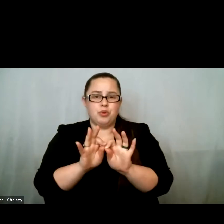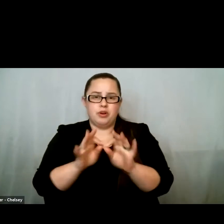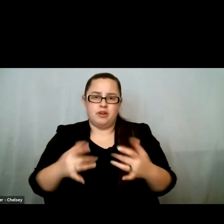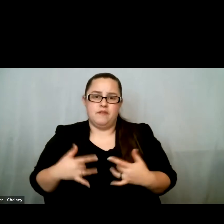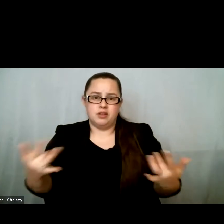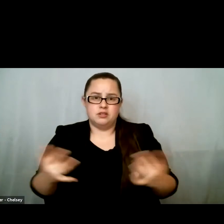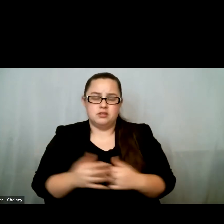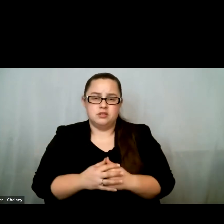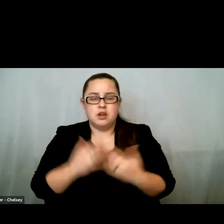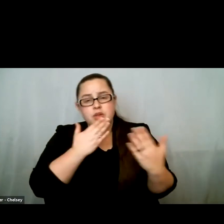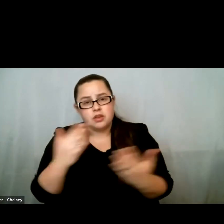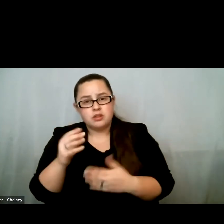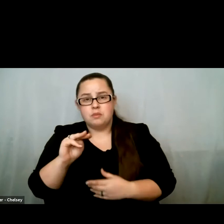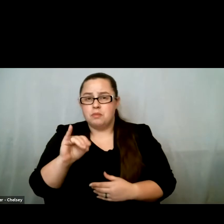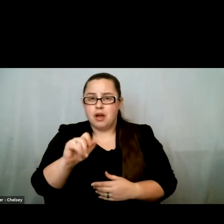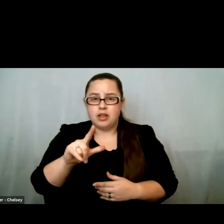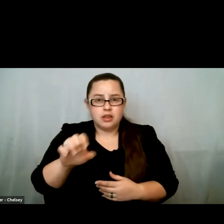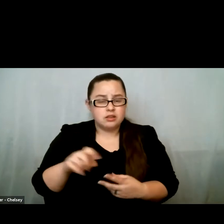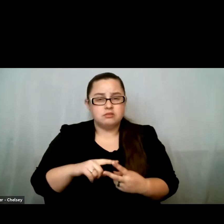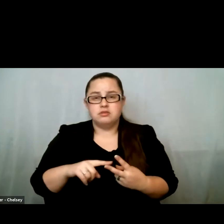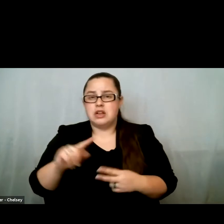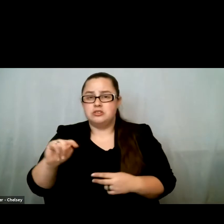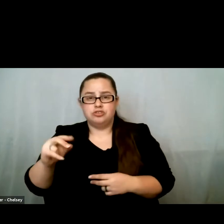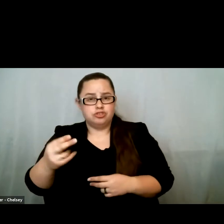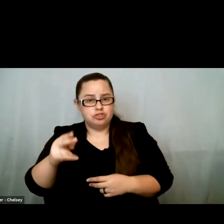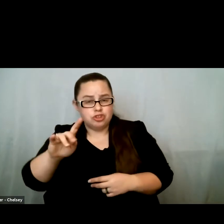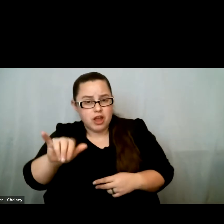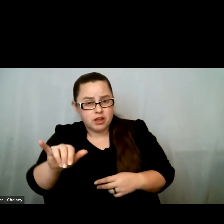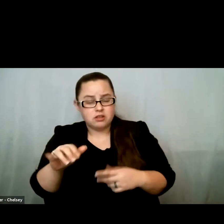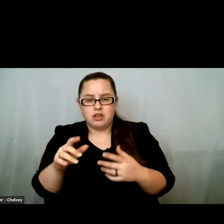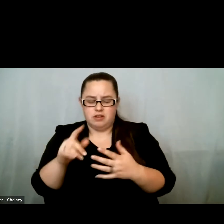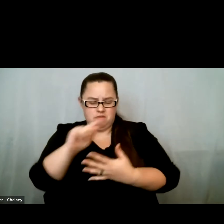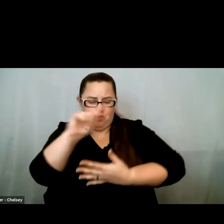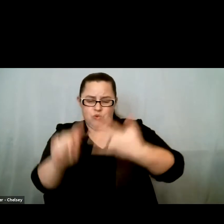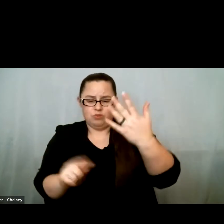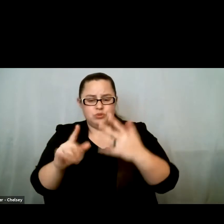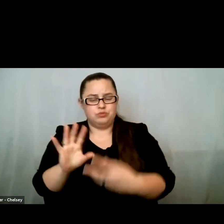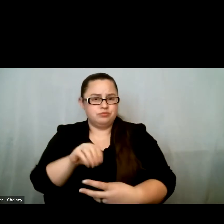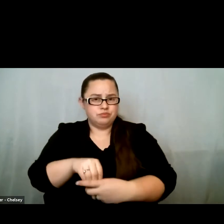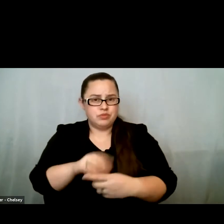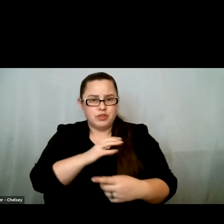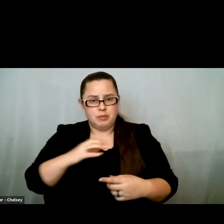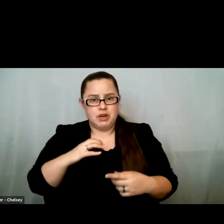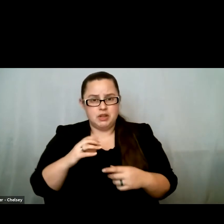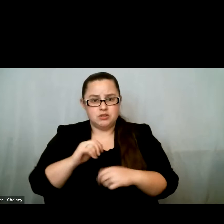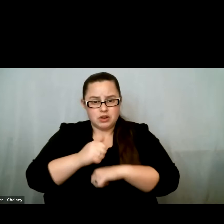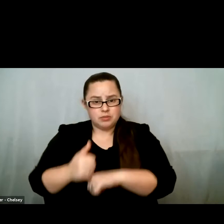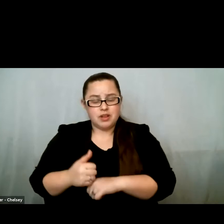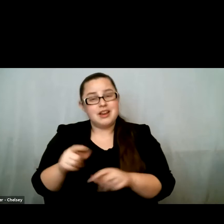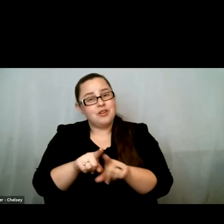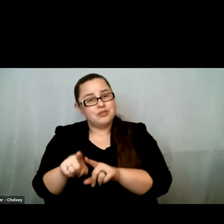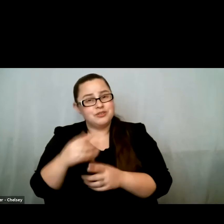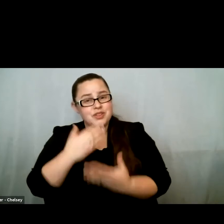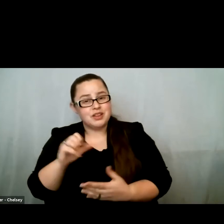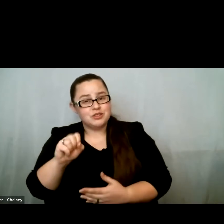Miley and Shay and everybody on the committee that's put this together. I also want to thank Susie Nitzel, who's